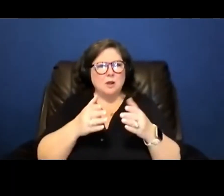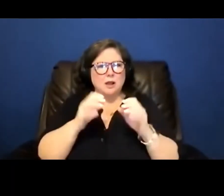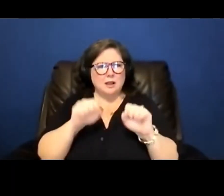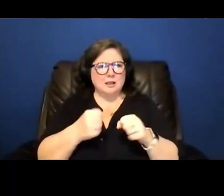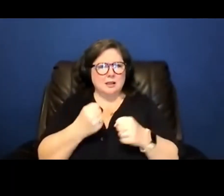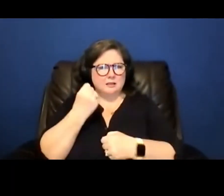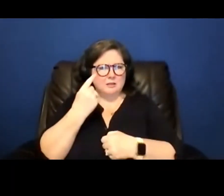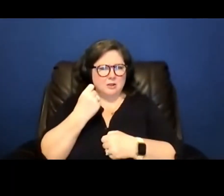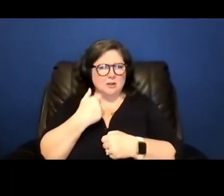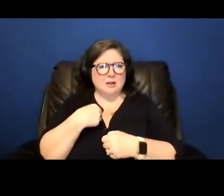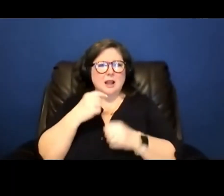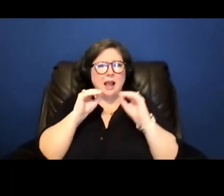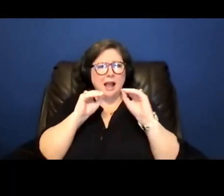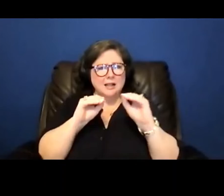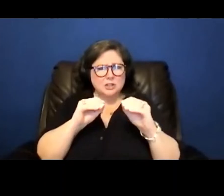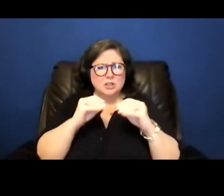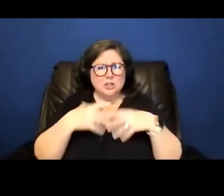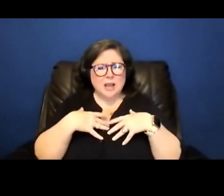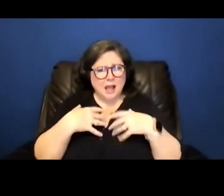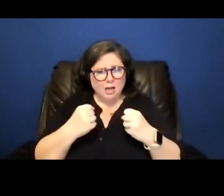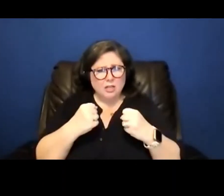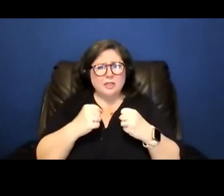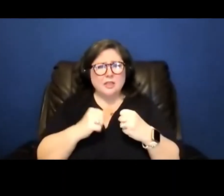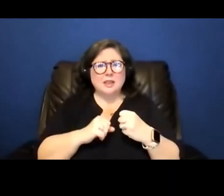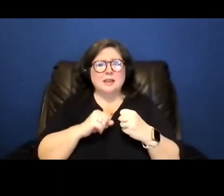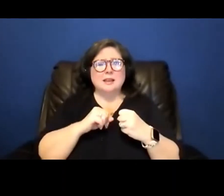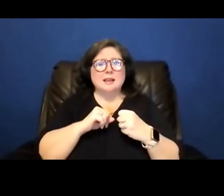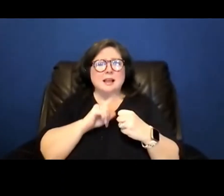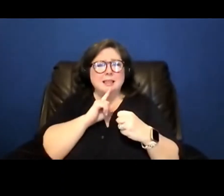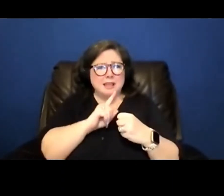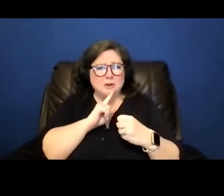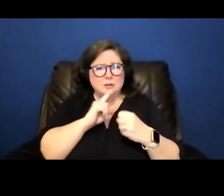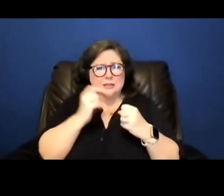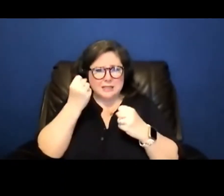was really important to me that when they were explaining things,